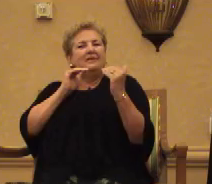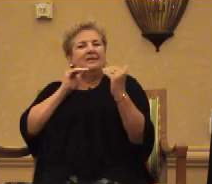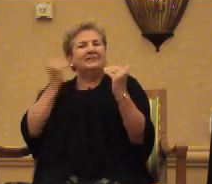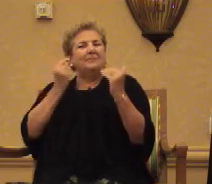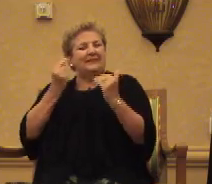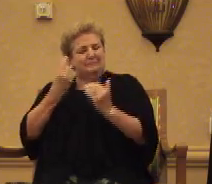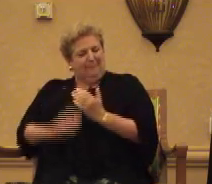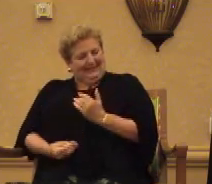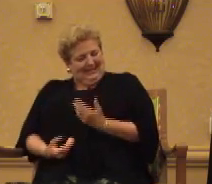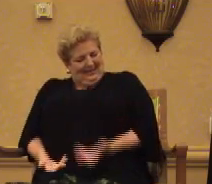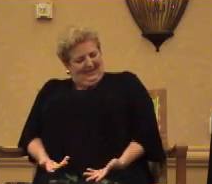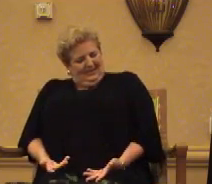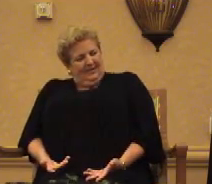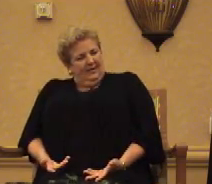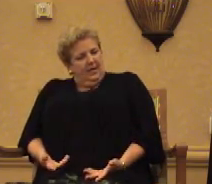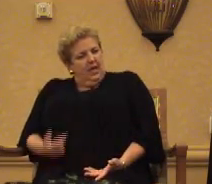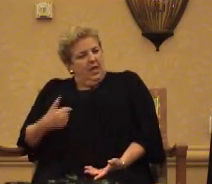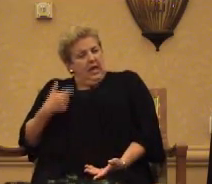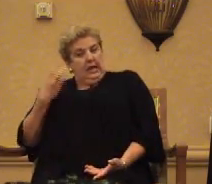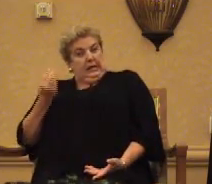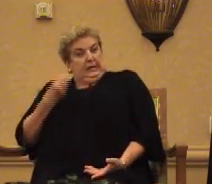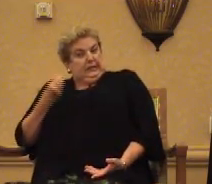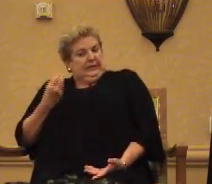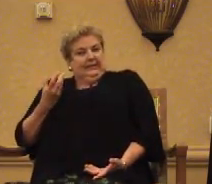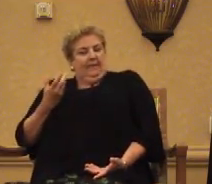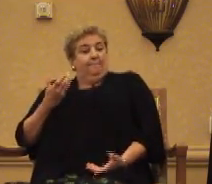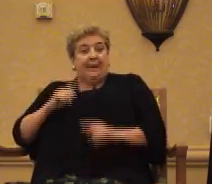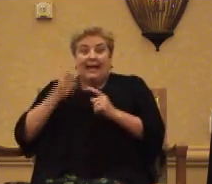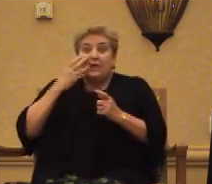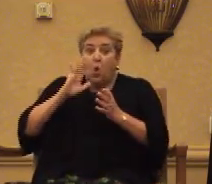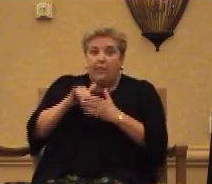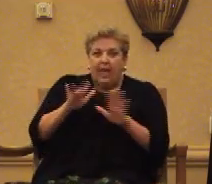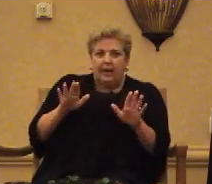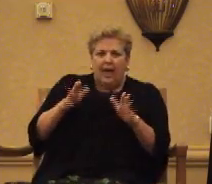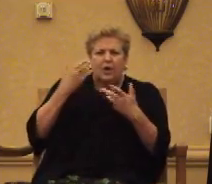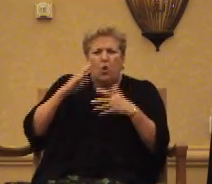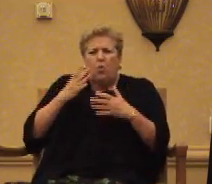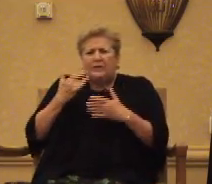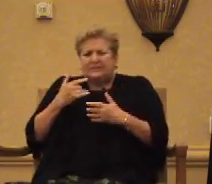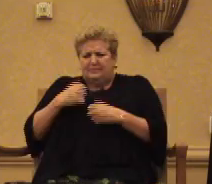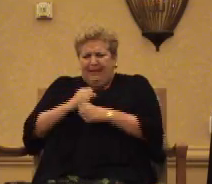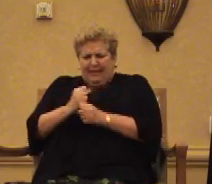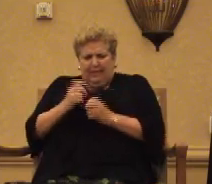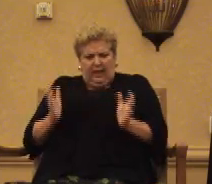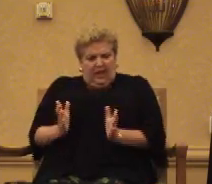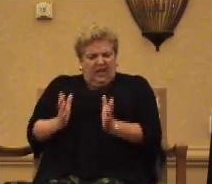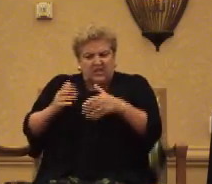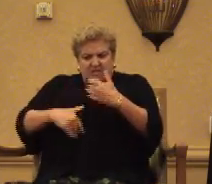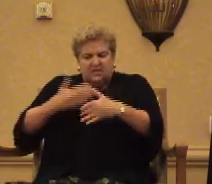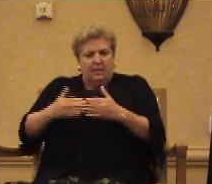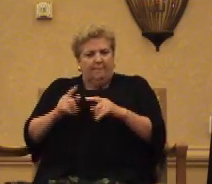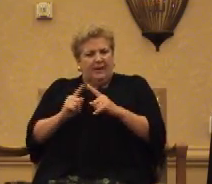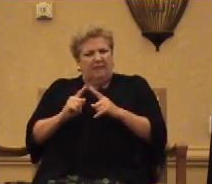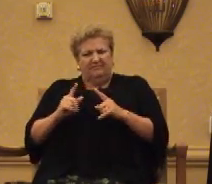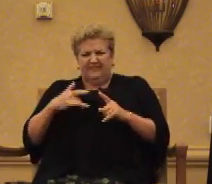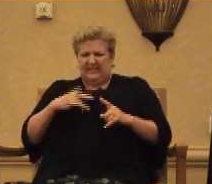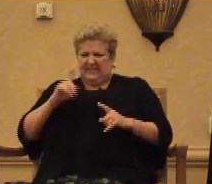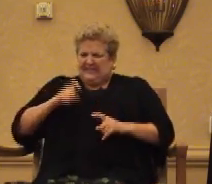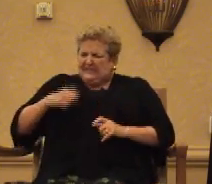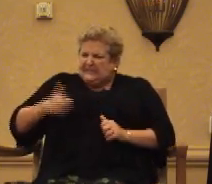me, and it's driving me, and yet I don't know it. I don't know what's driving me, but I was a driven little kid. And